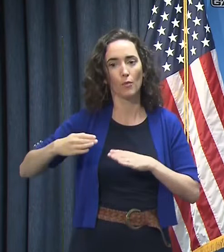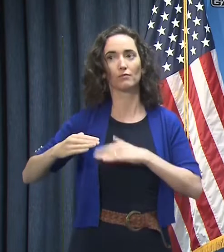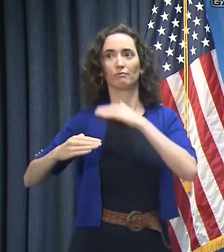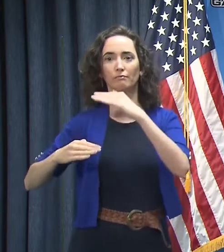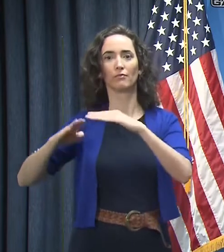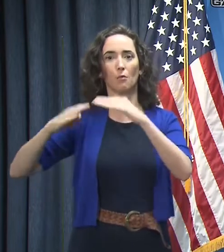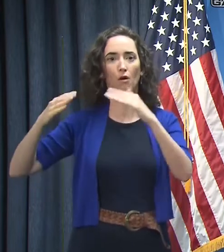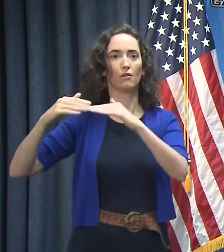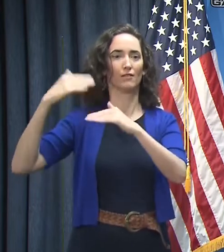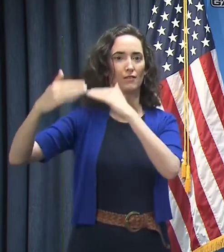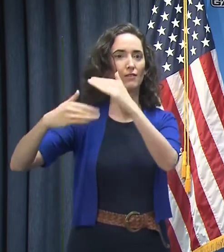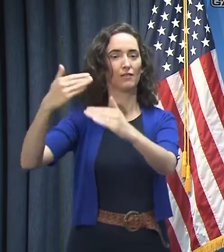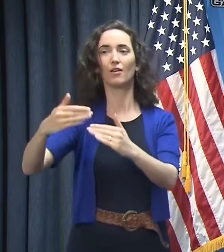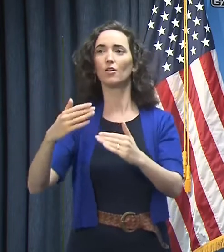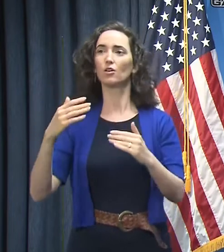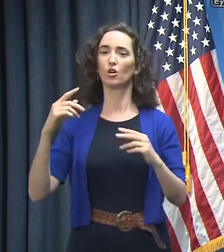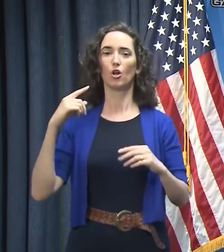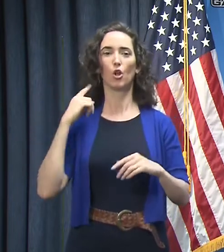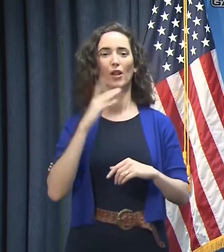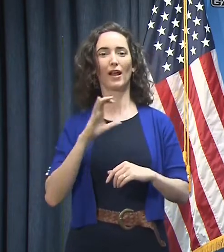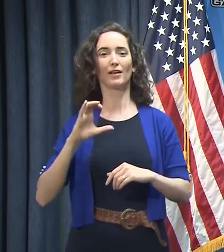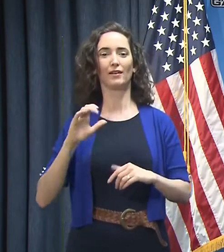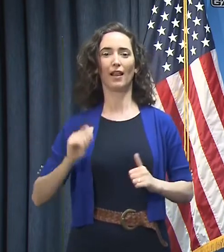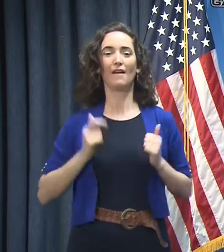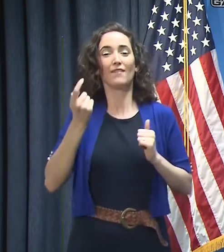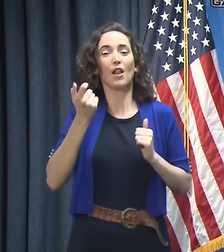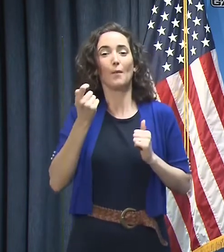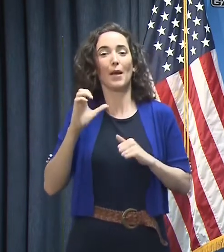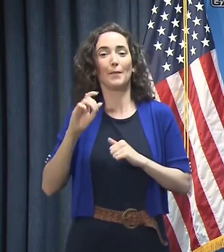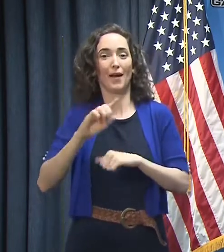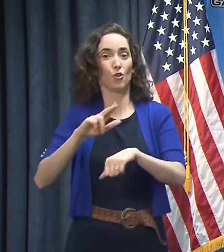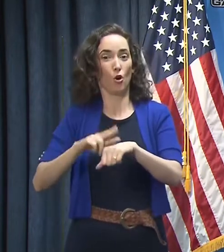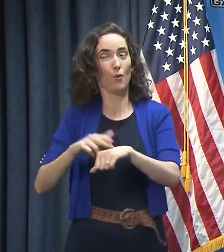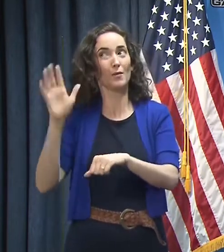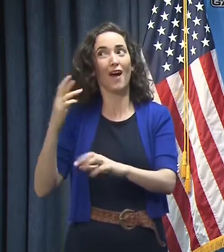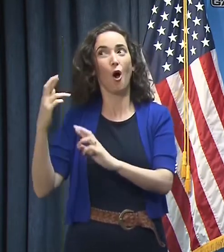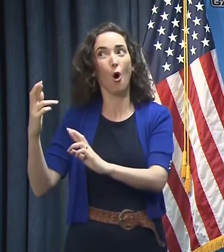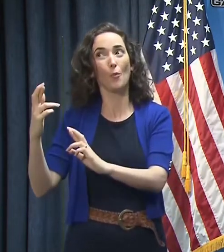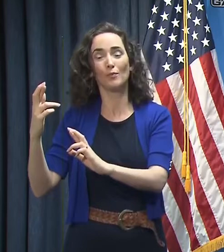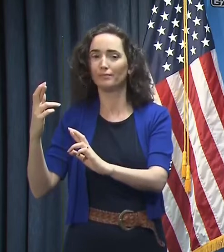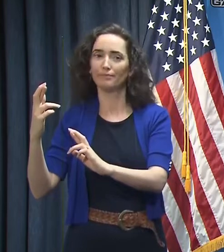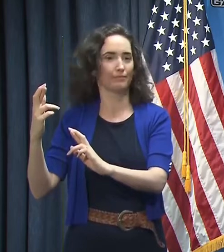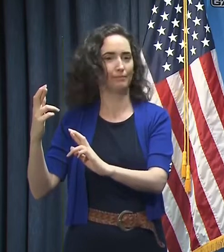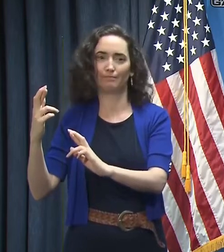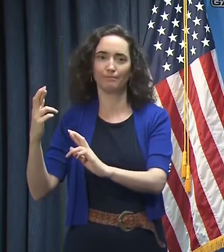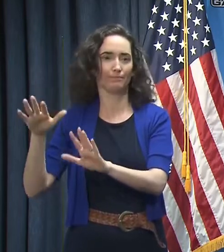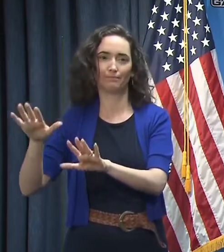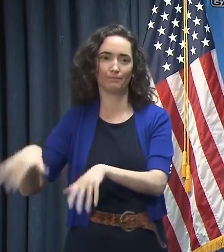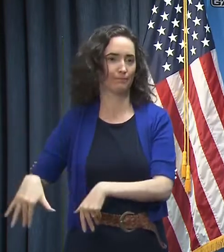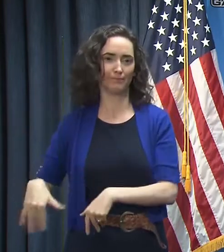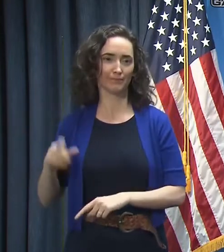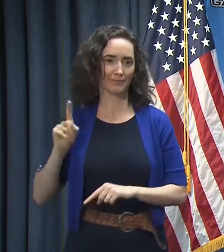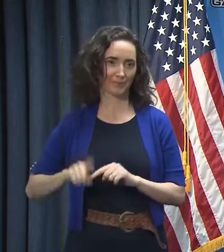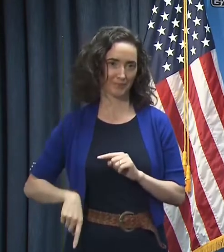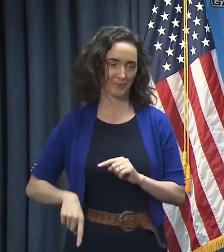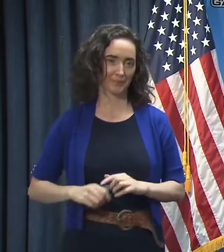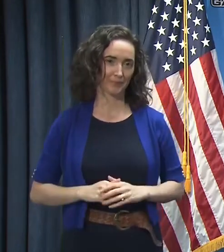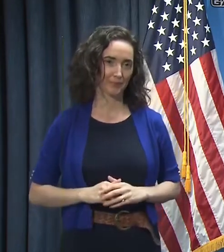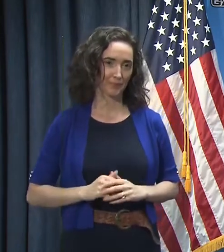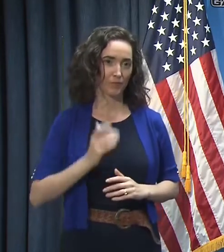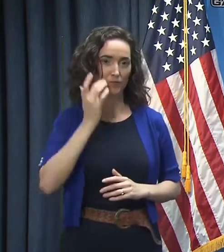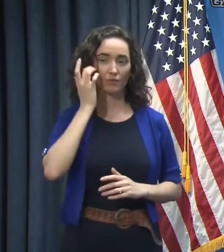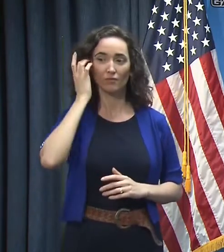of normalcy than what I'm going to be able to announce today. But the fact is that we